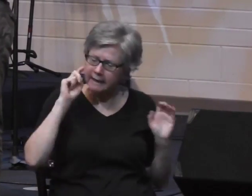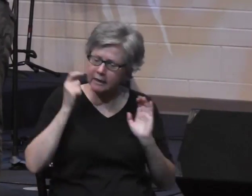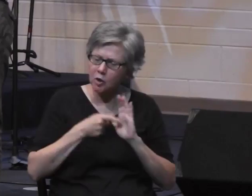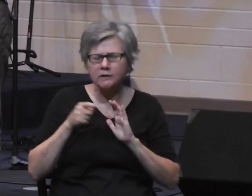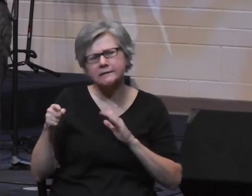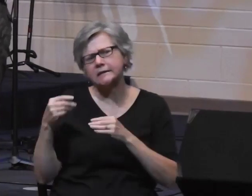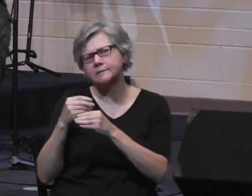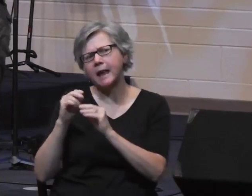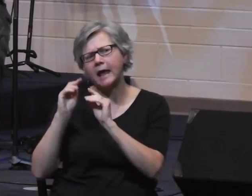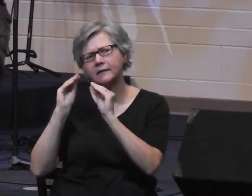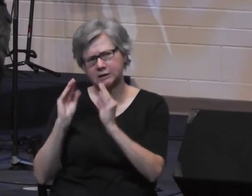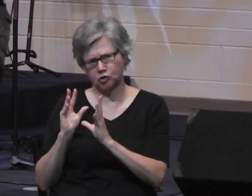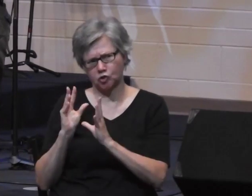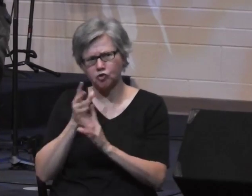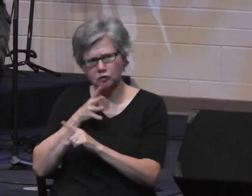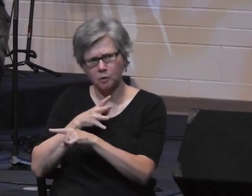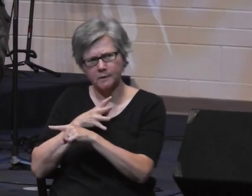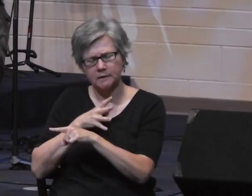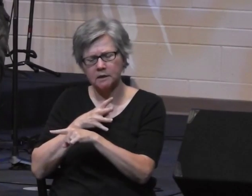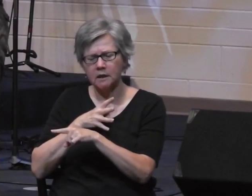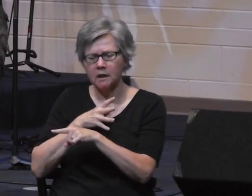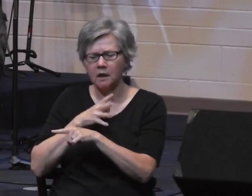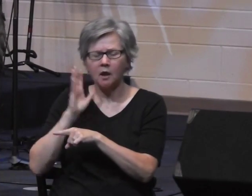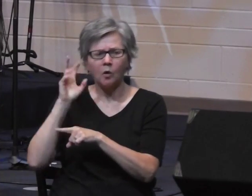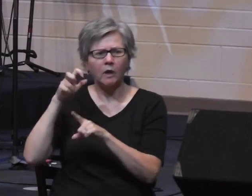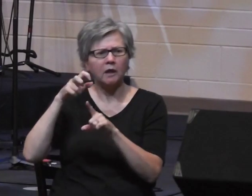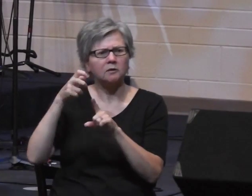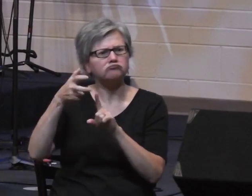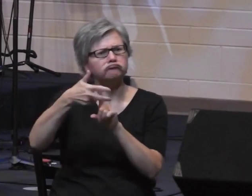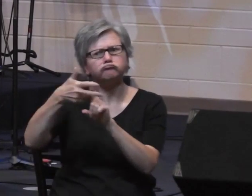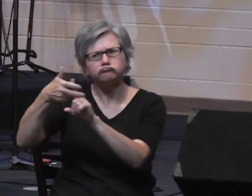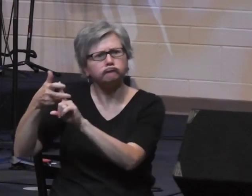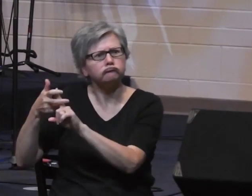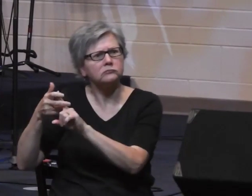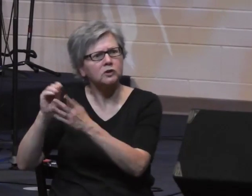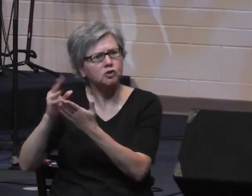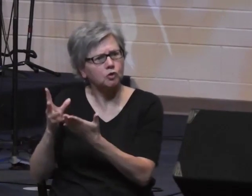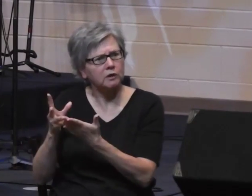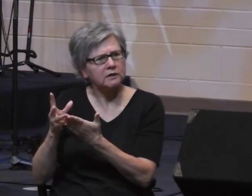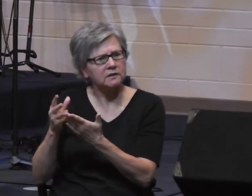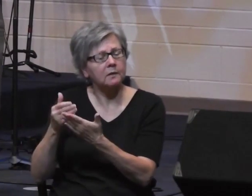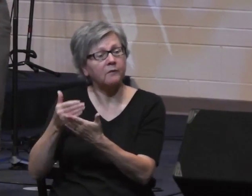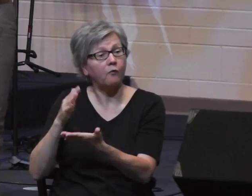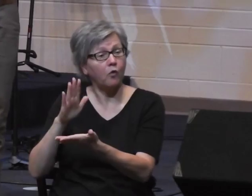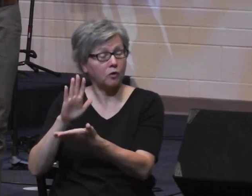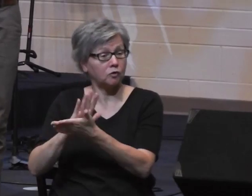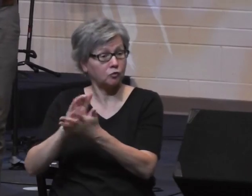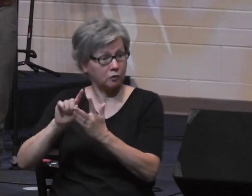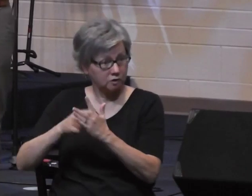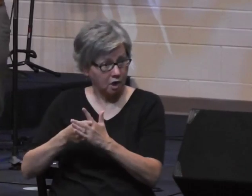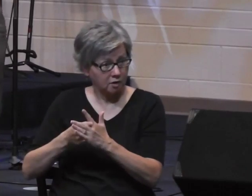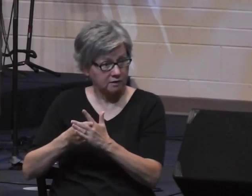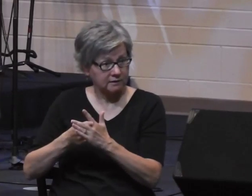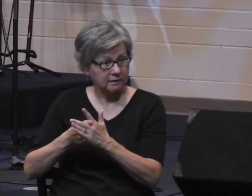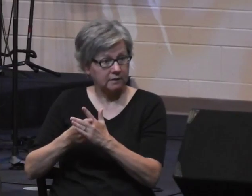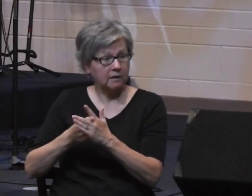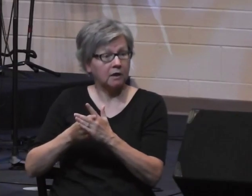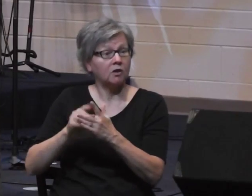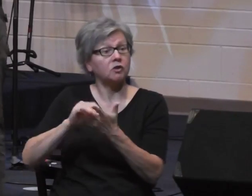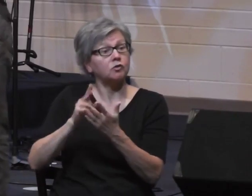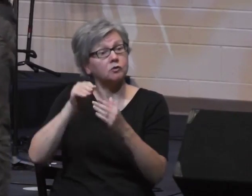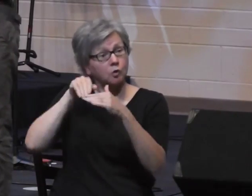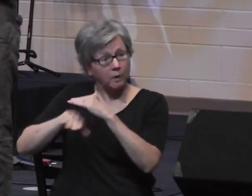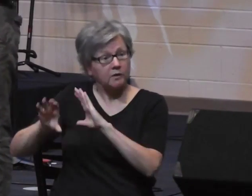in the mornings, she's calling a couple students sometimes into her classroom before school starts. And